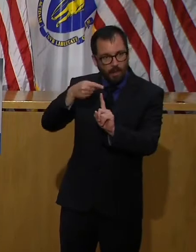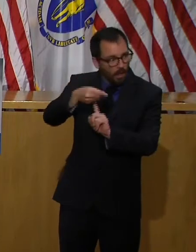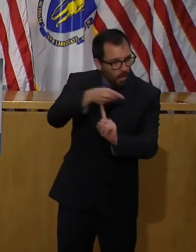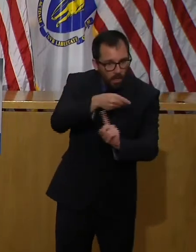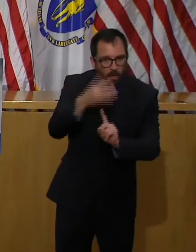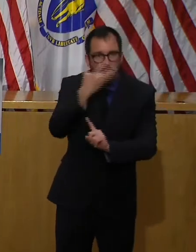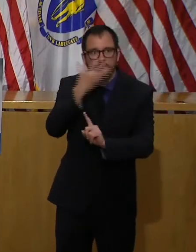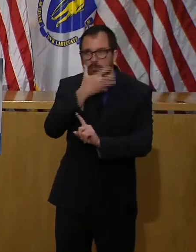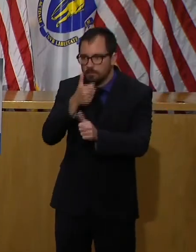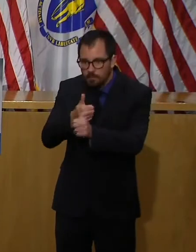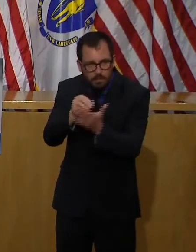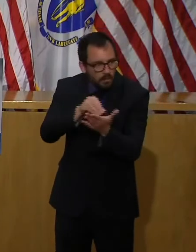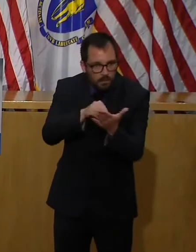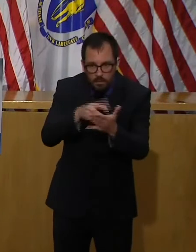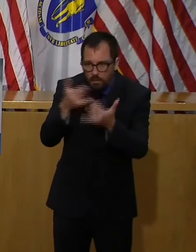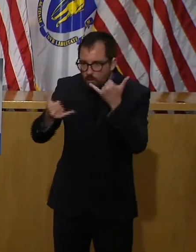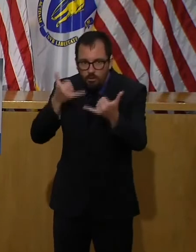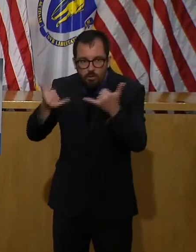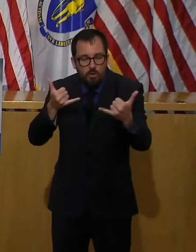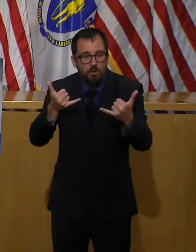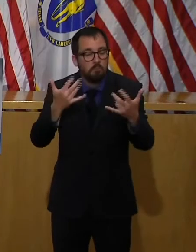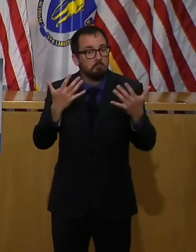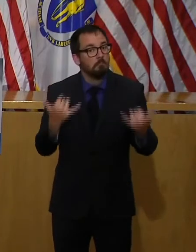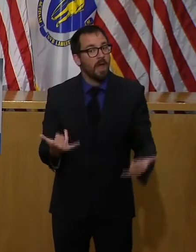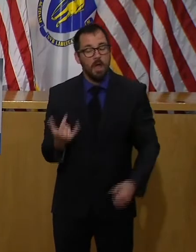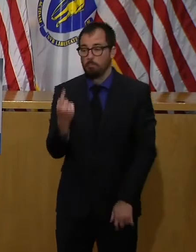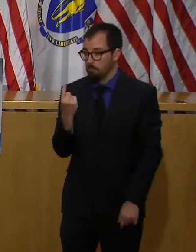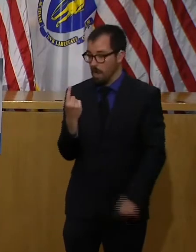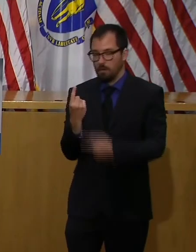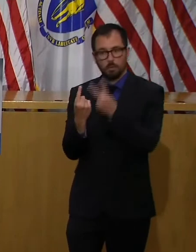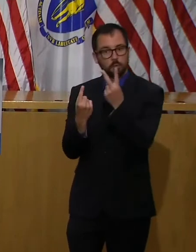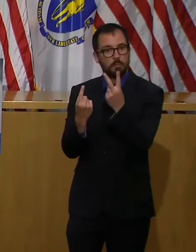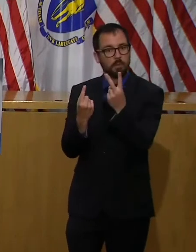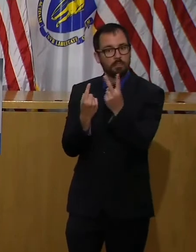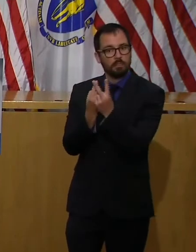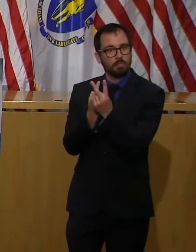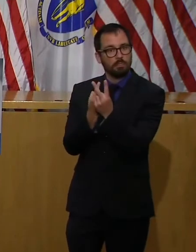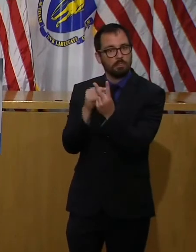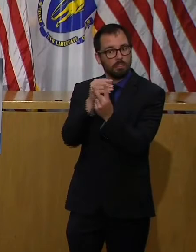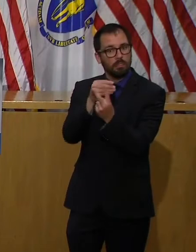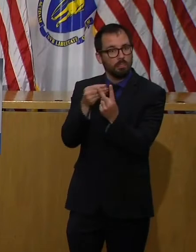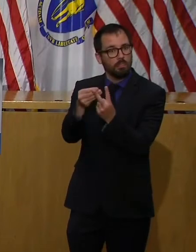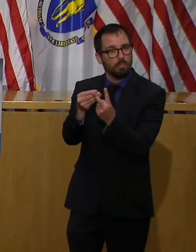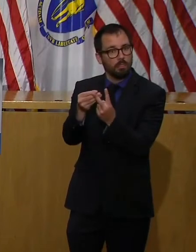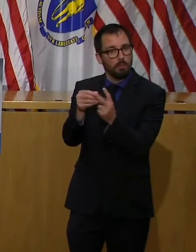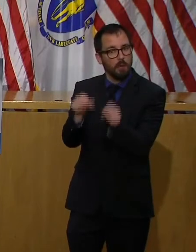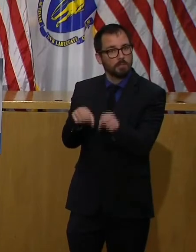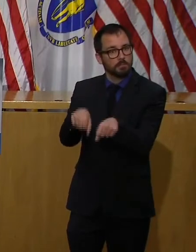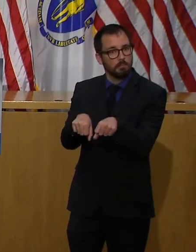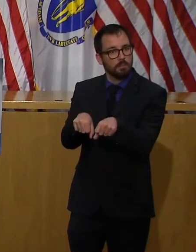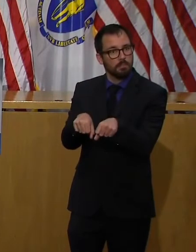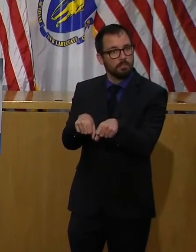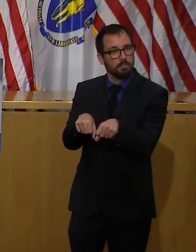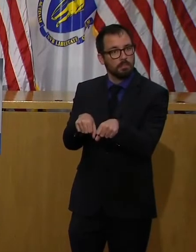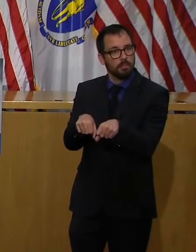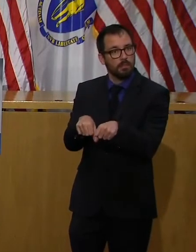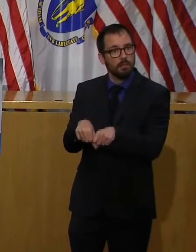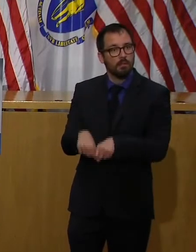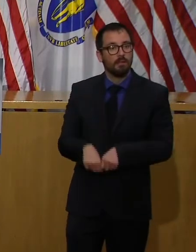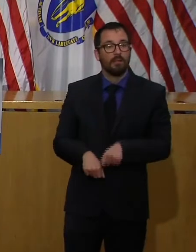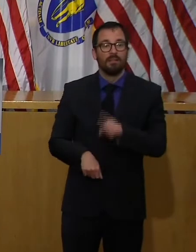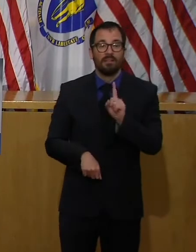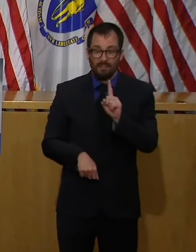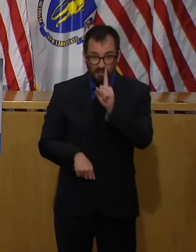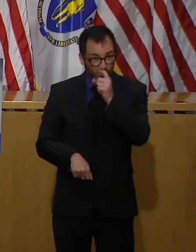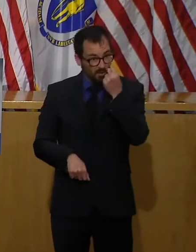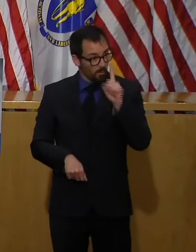can start as soon as 2 days before symptoms begin. Because of the sacrifices that our residents have made to